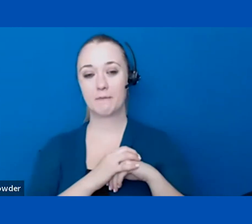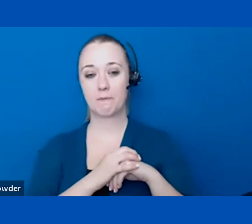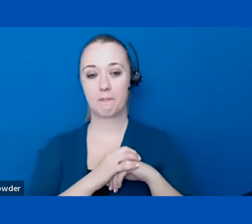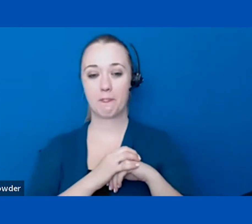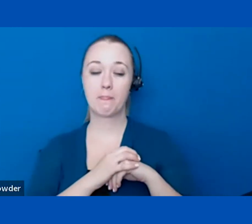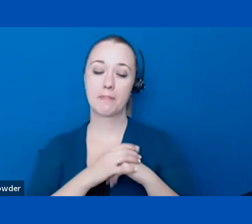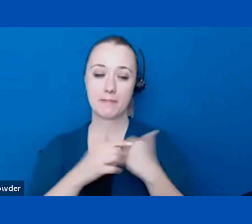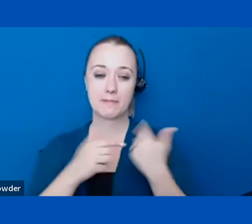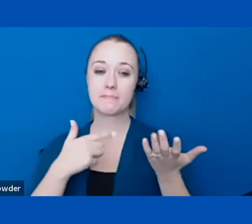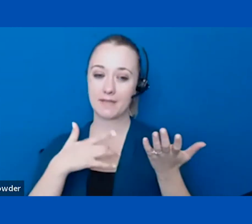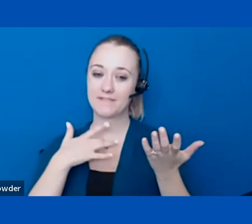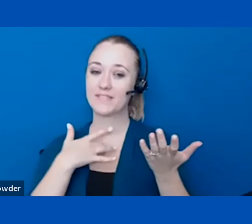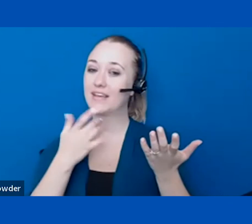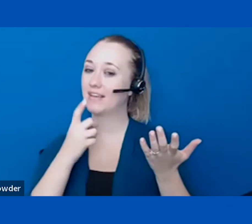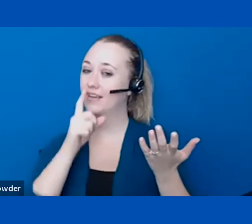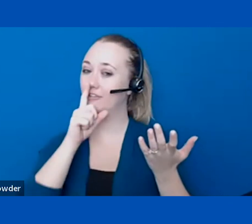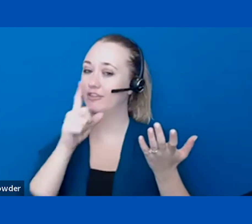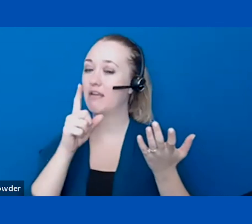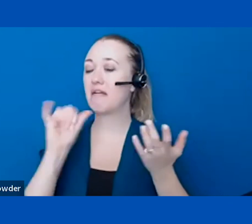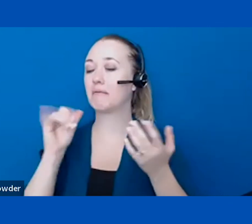I think that's definitely a solid place to start.